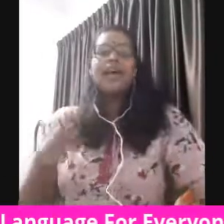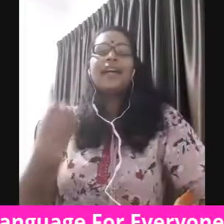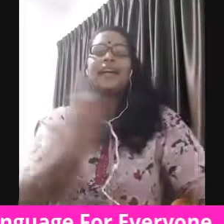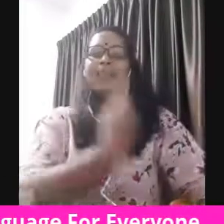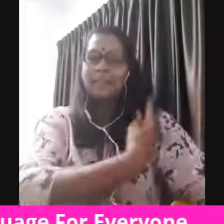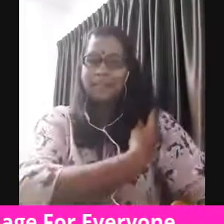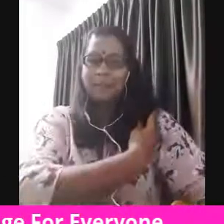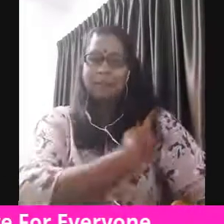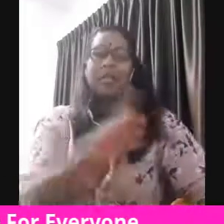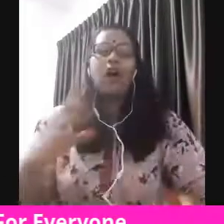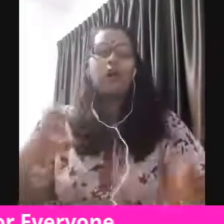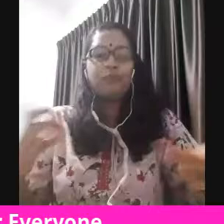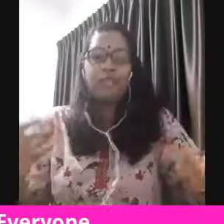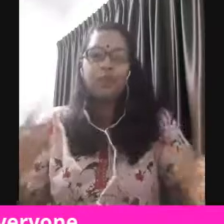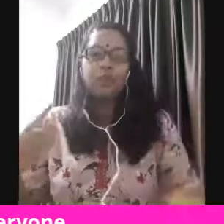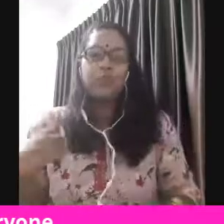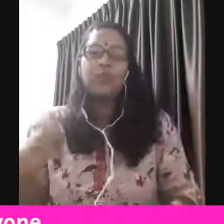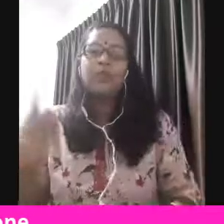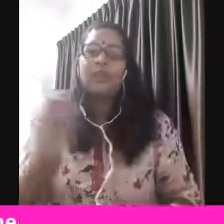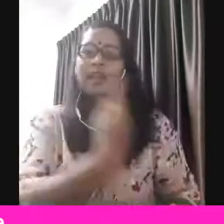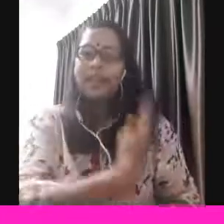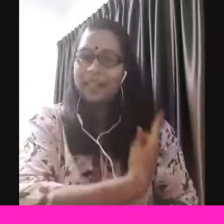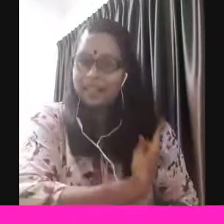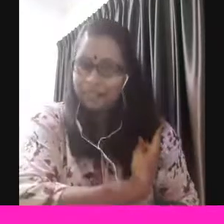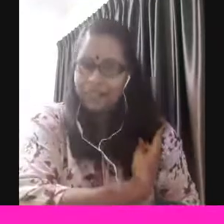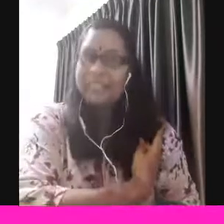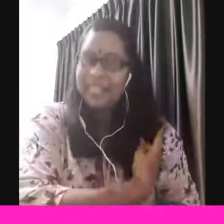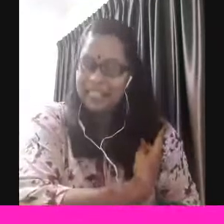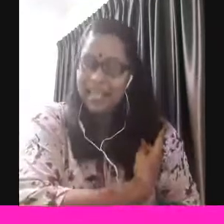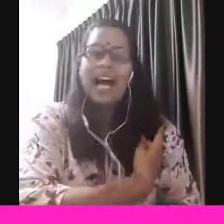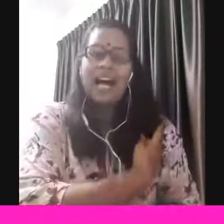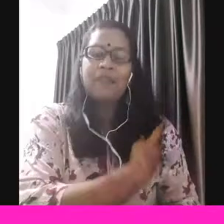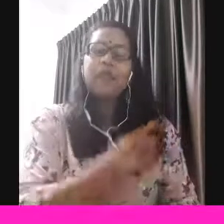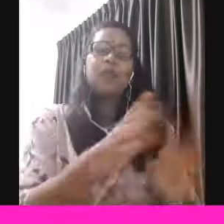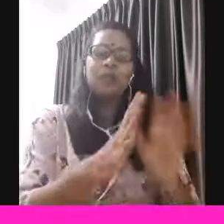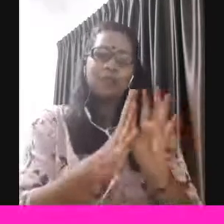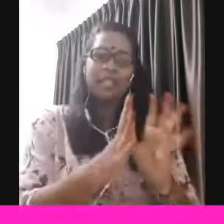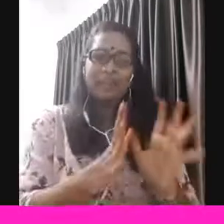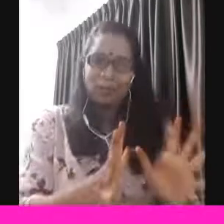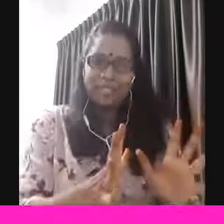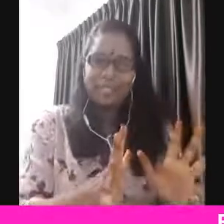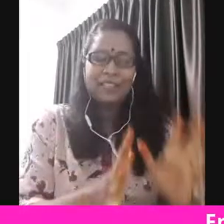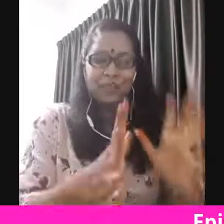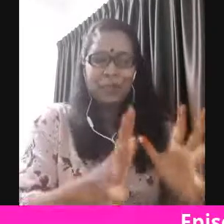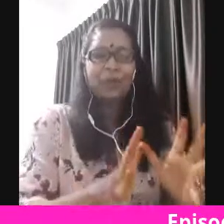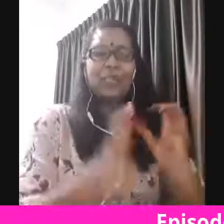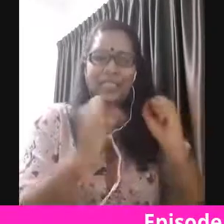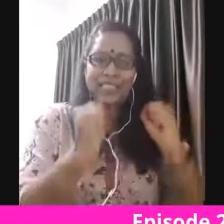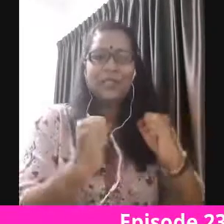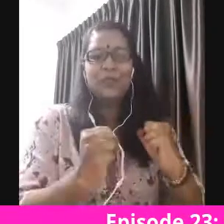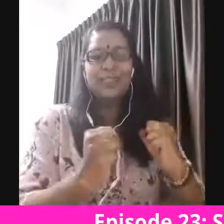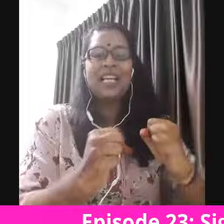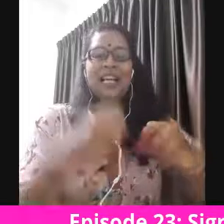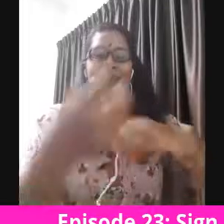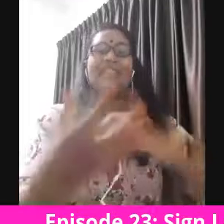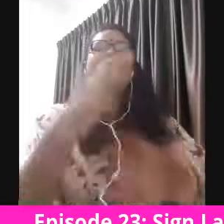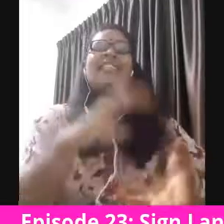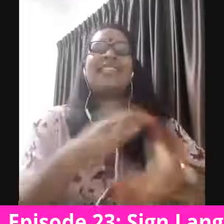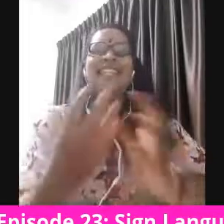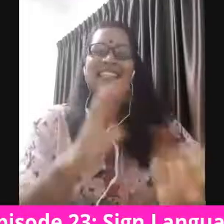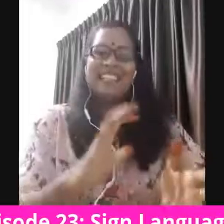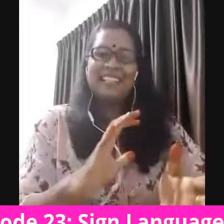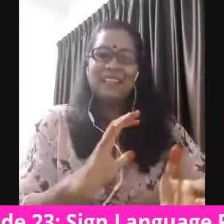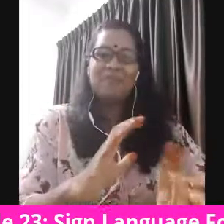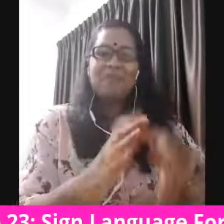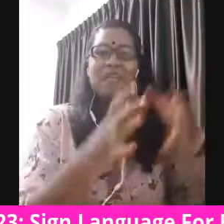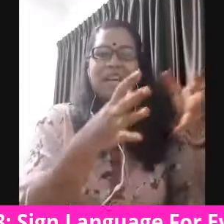use kita. Or we also, yes, we don't want to make it complicated. So we just we'll